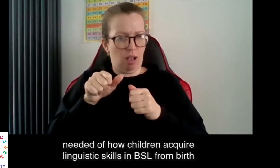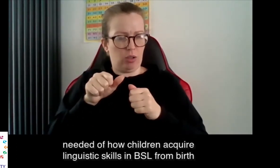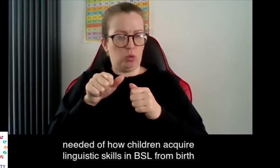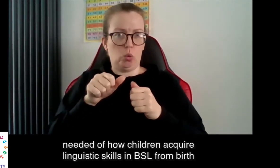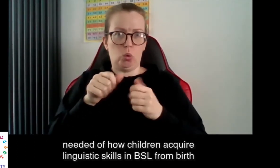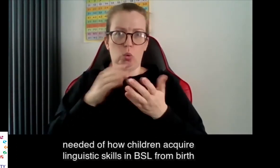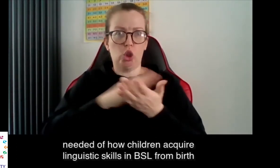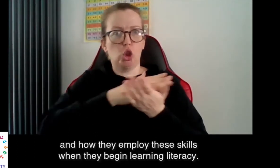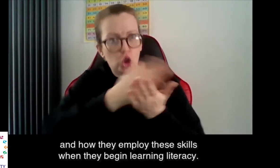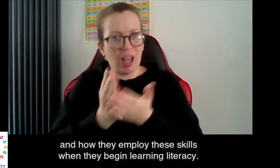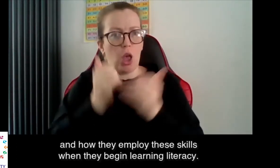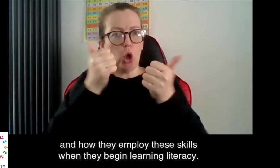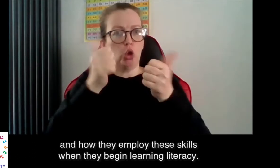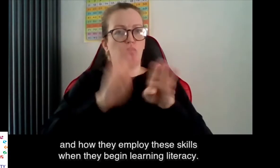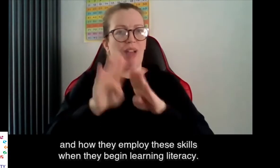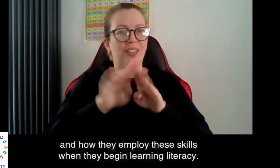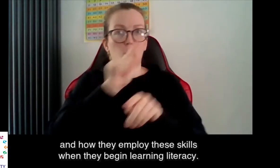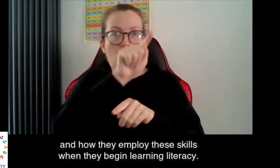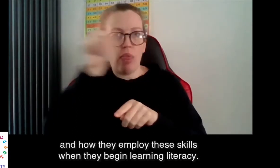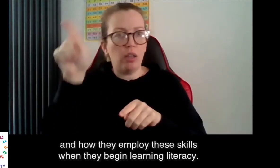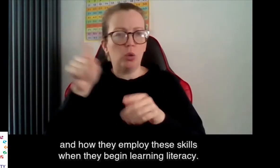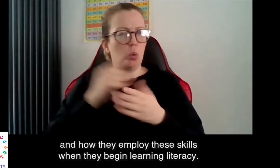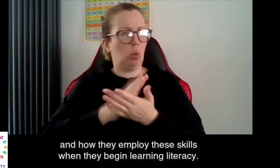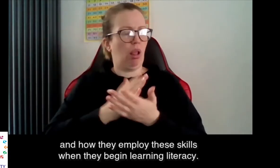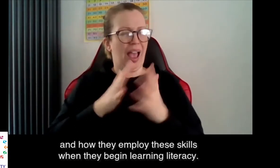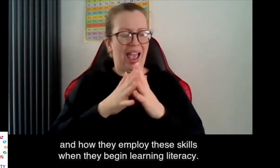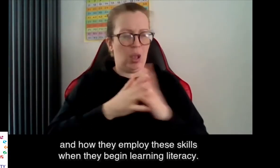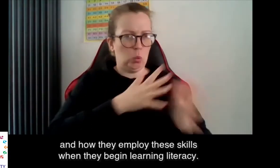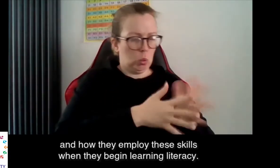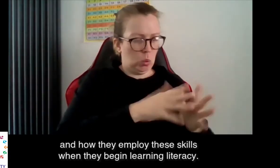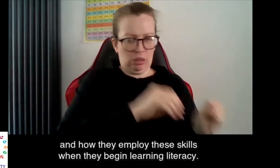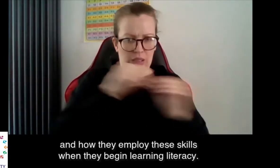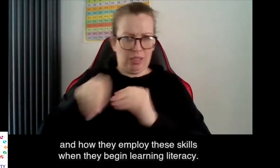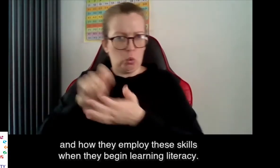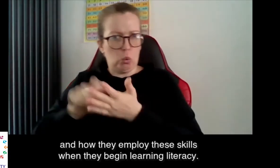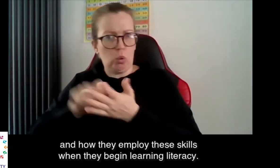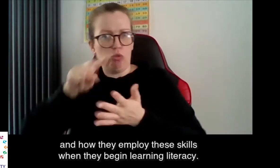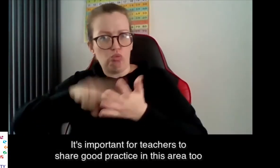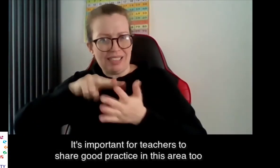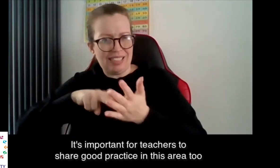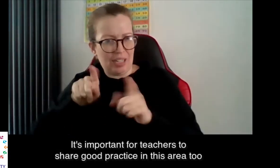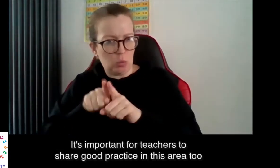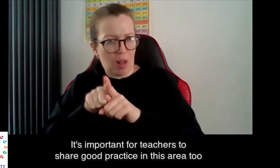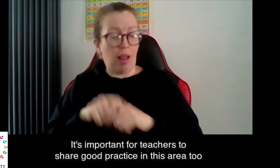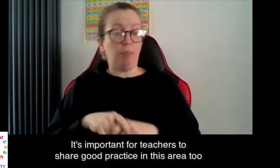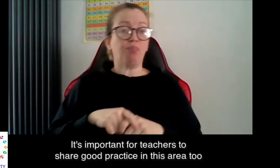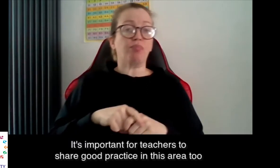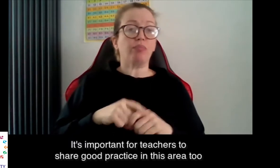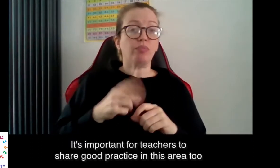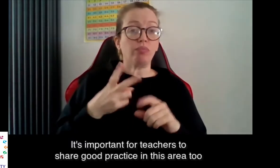from birth and how they employ these skills when they begin learning literacy. It's important for teachers to share good practice in this